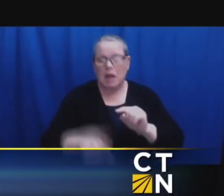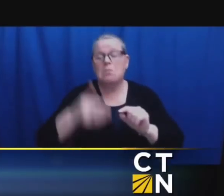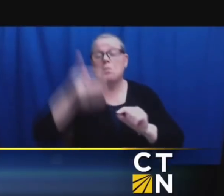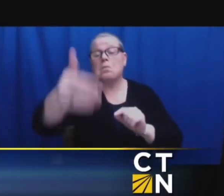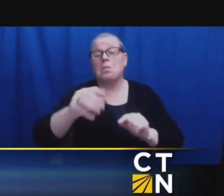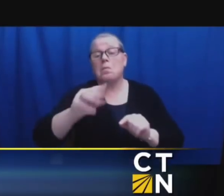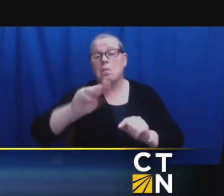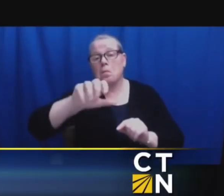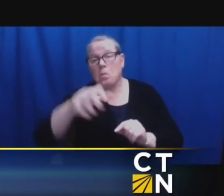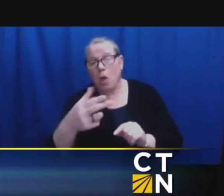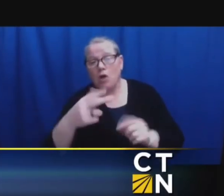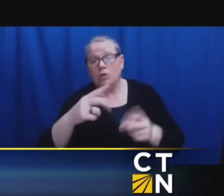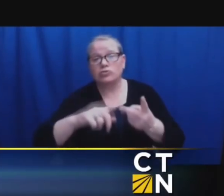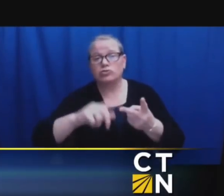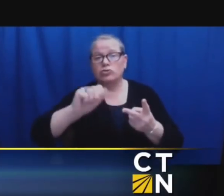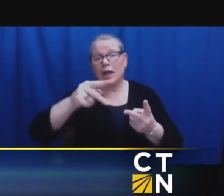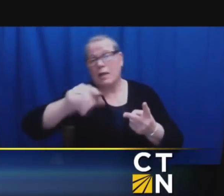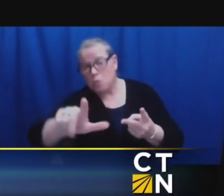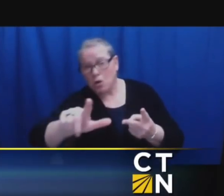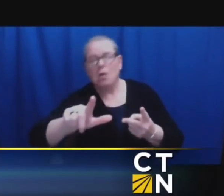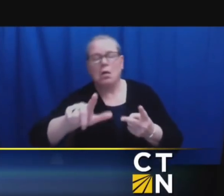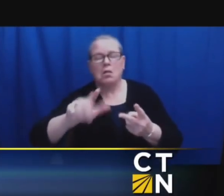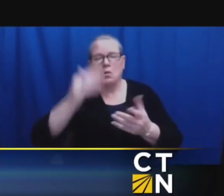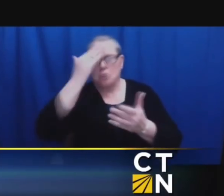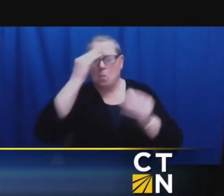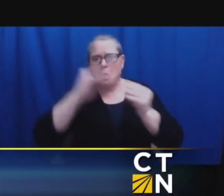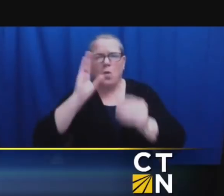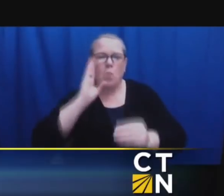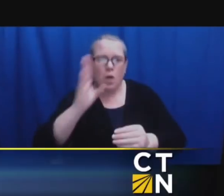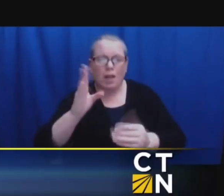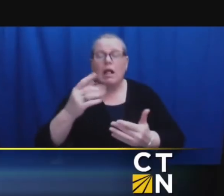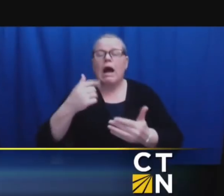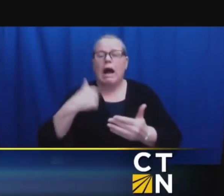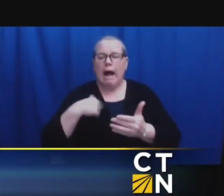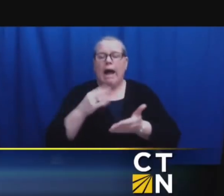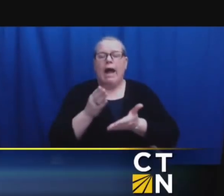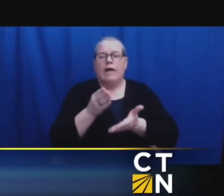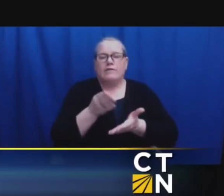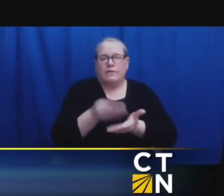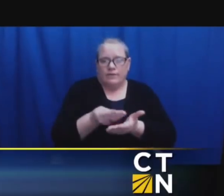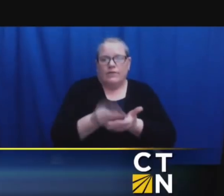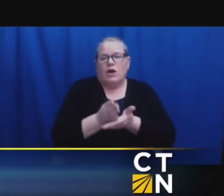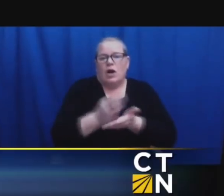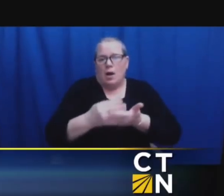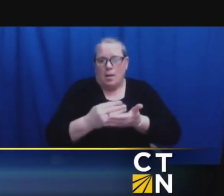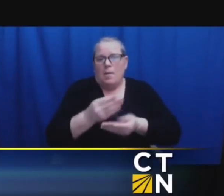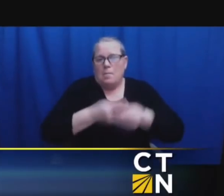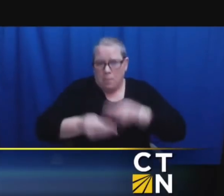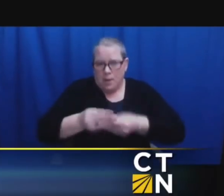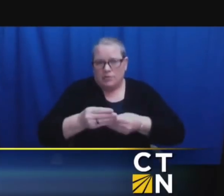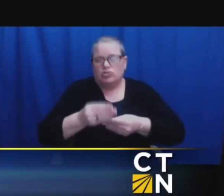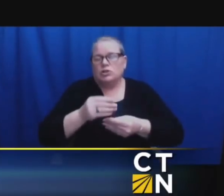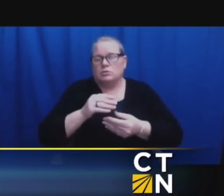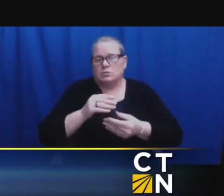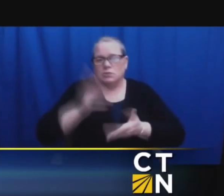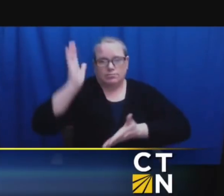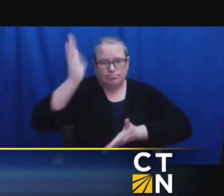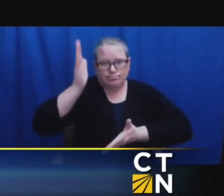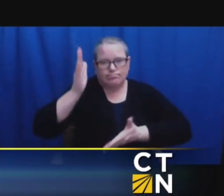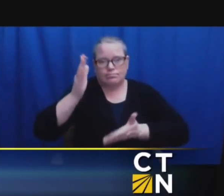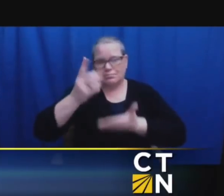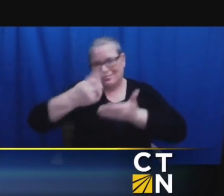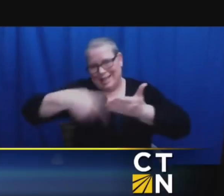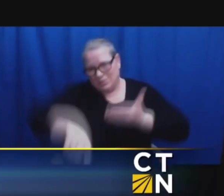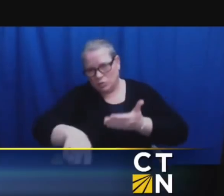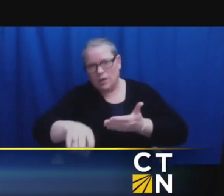meantime, I got a budget address that's in a little over a week, and we will be addressing pilot there and doing what we can in the near term to help our